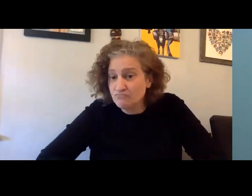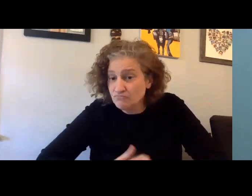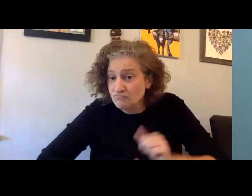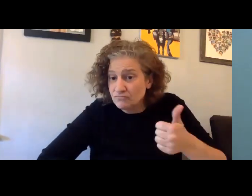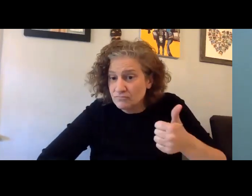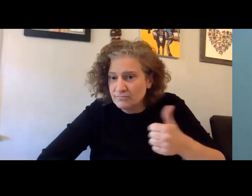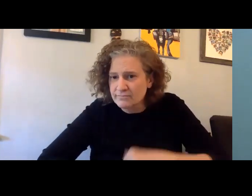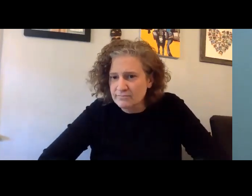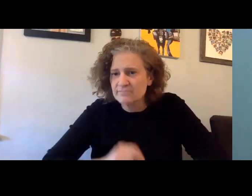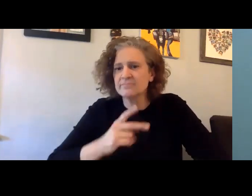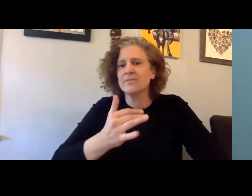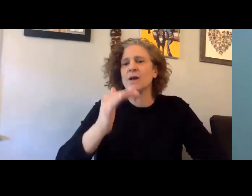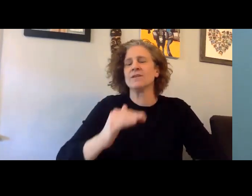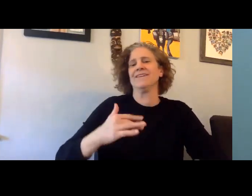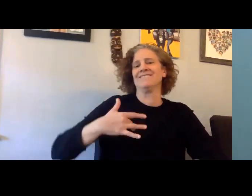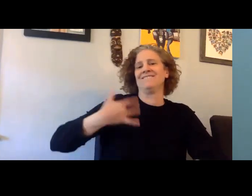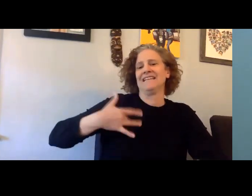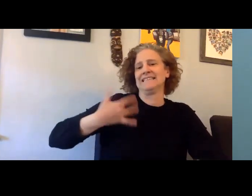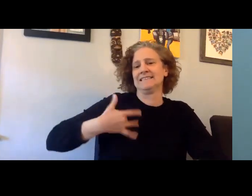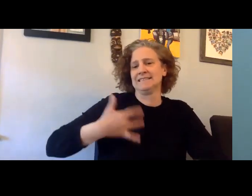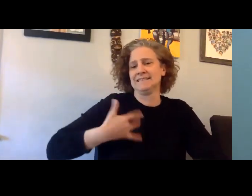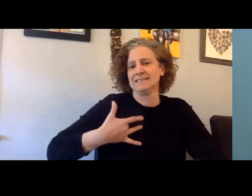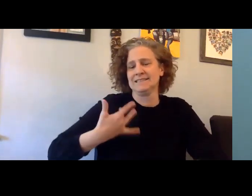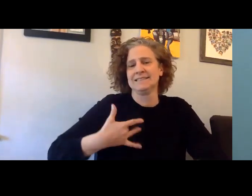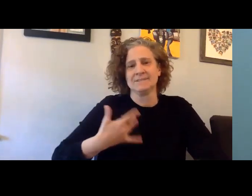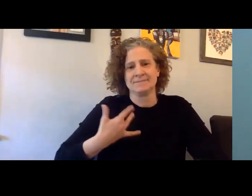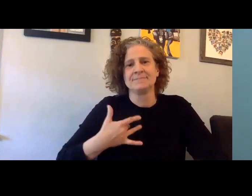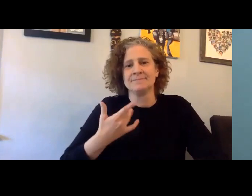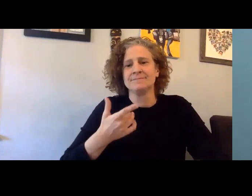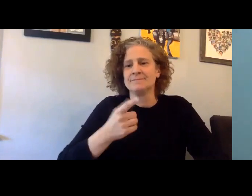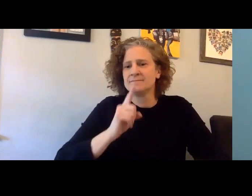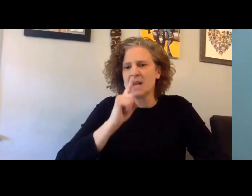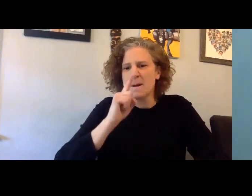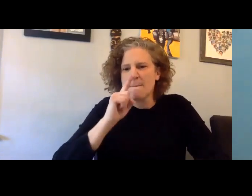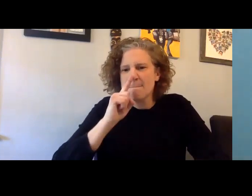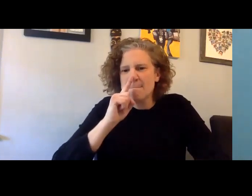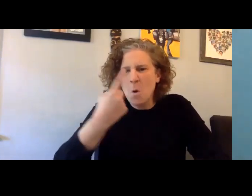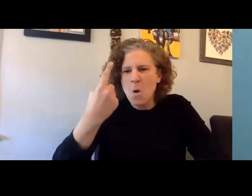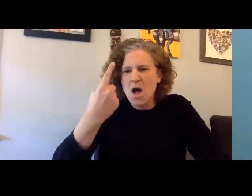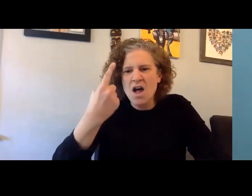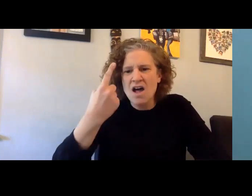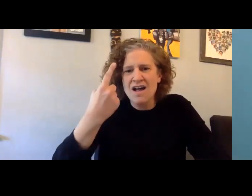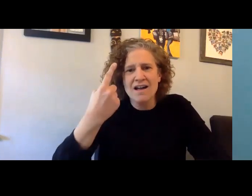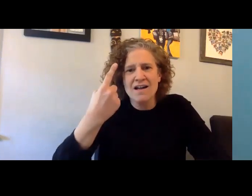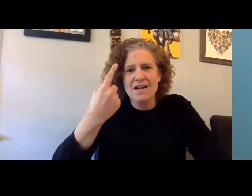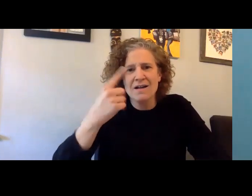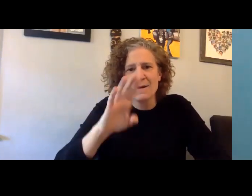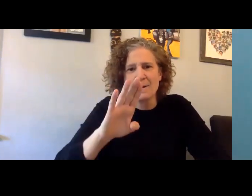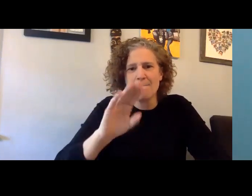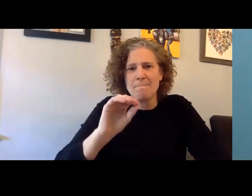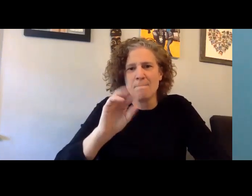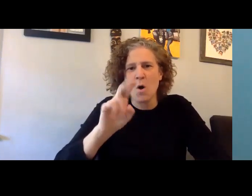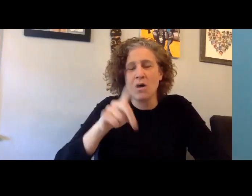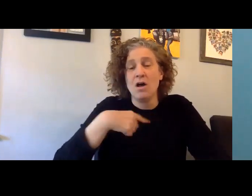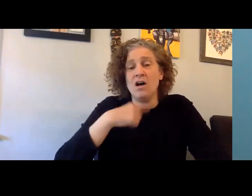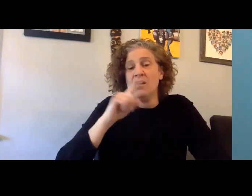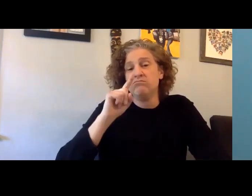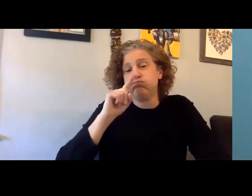but they say about 30% is finger spelling. Now someone else asked about feelings.